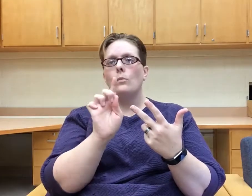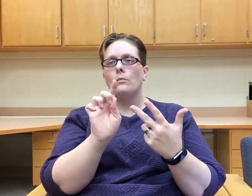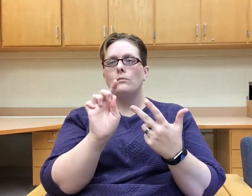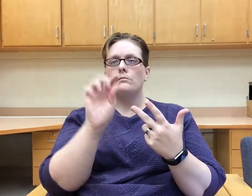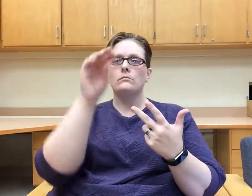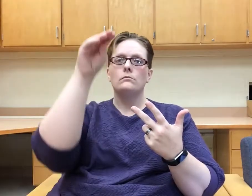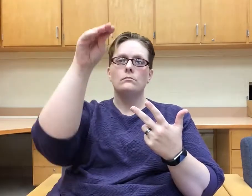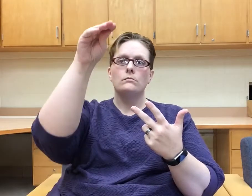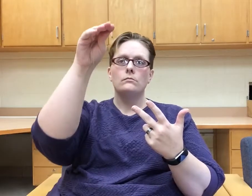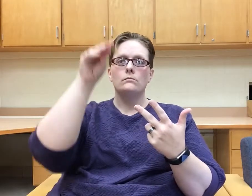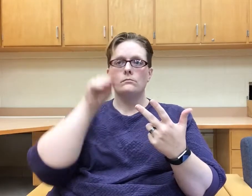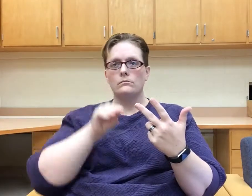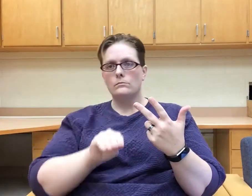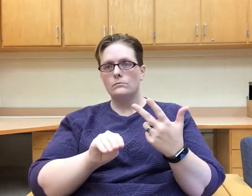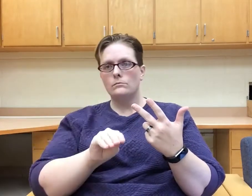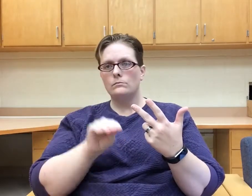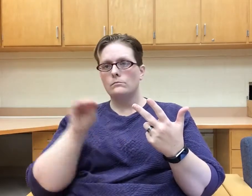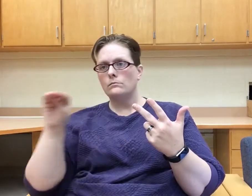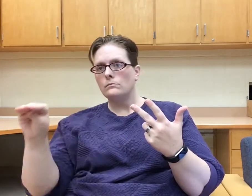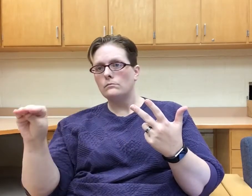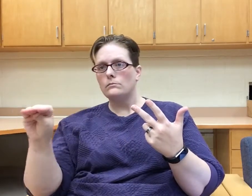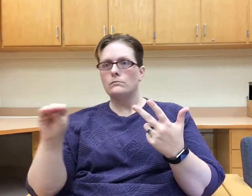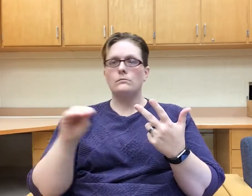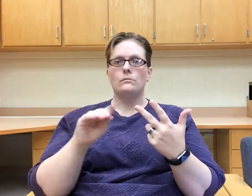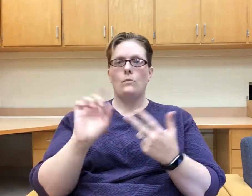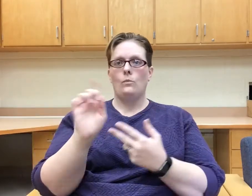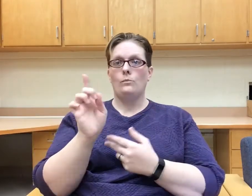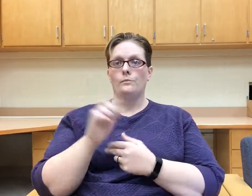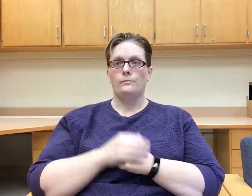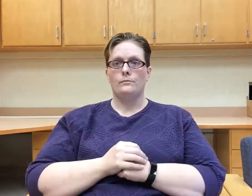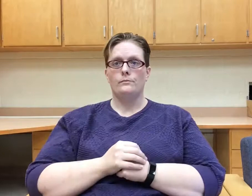And third, position.